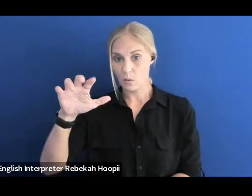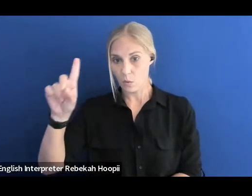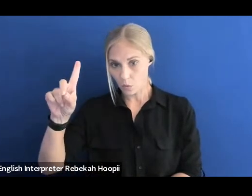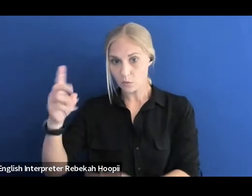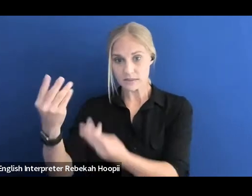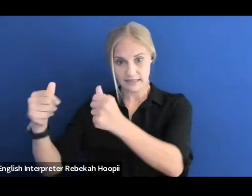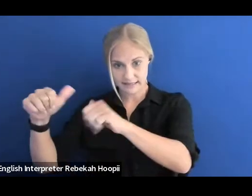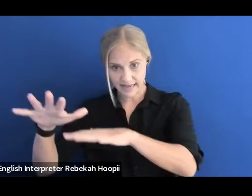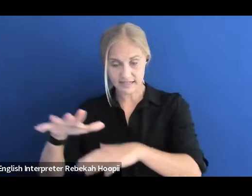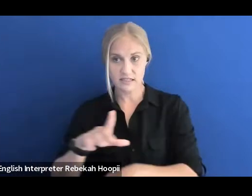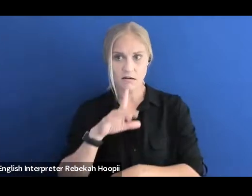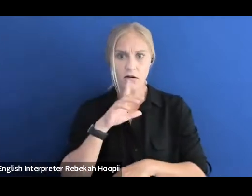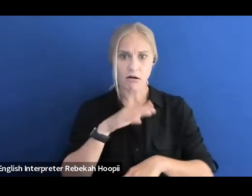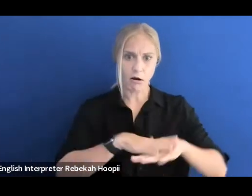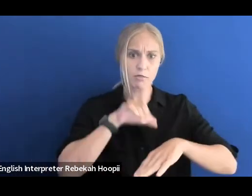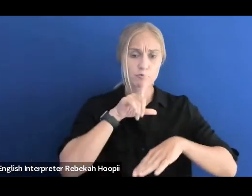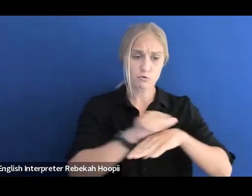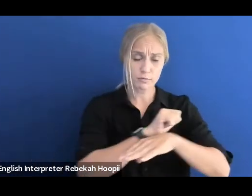range area,